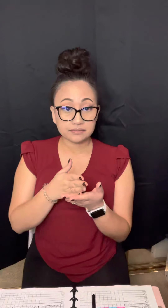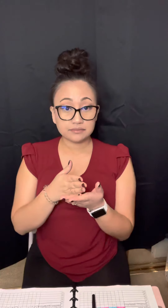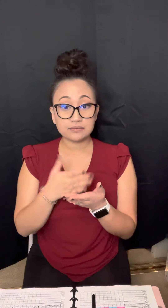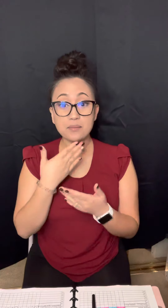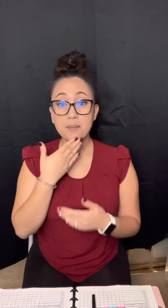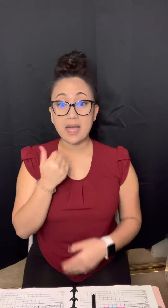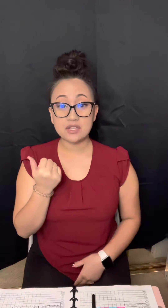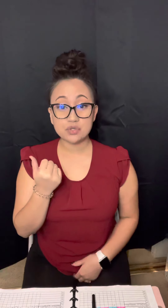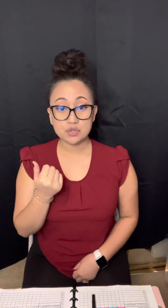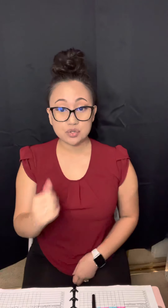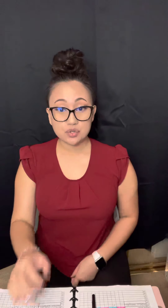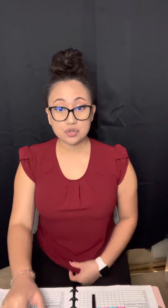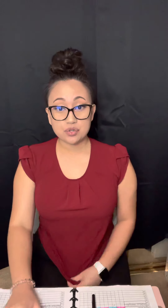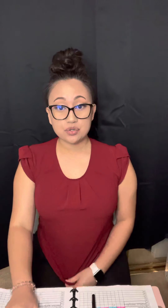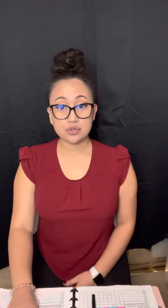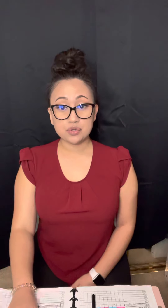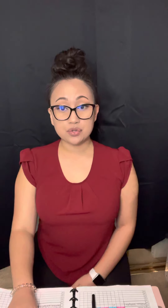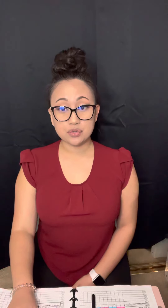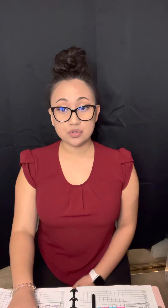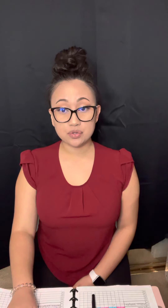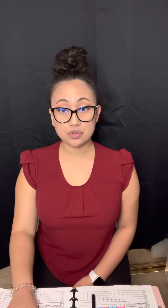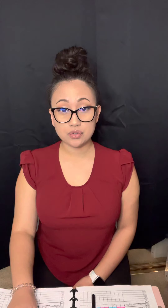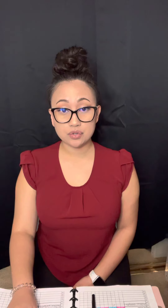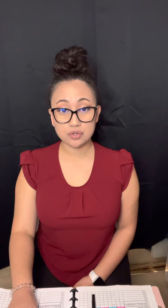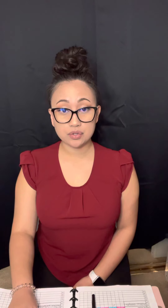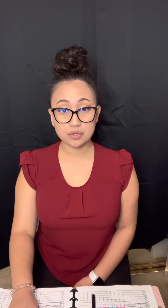Better. Wash some better. Carry.